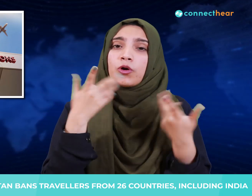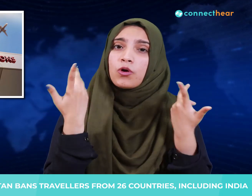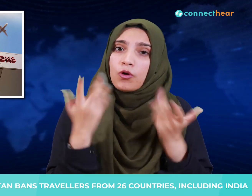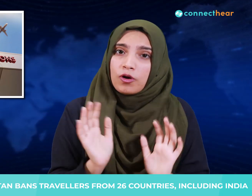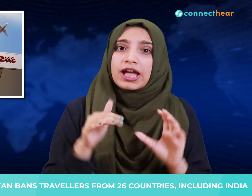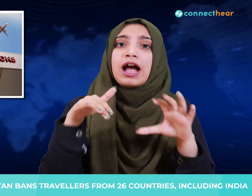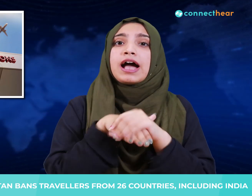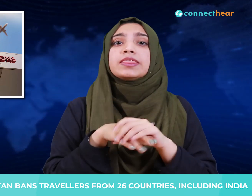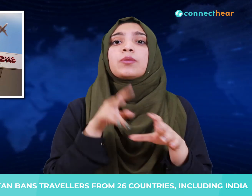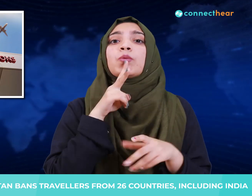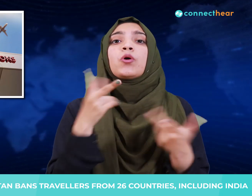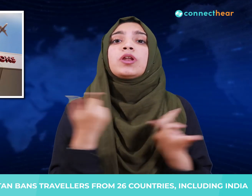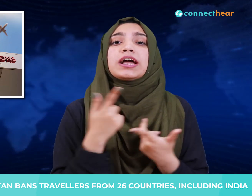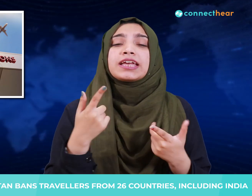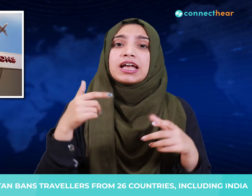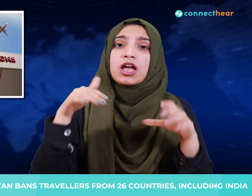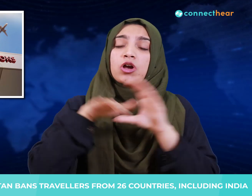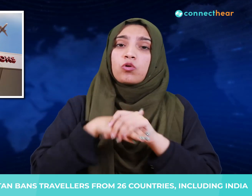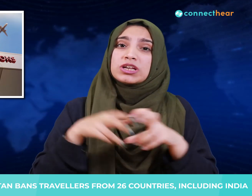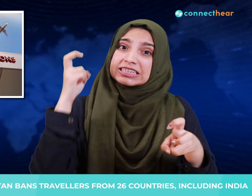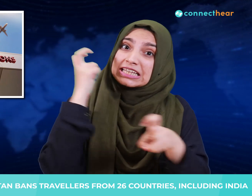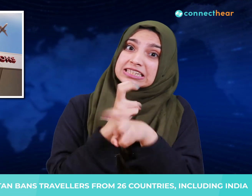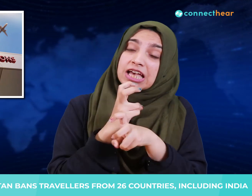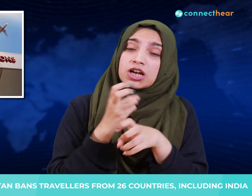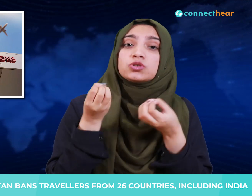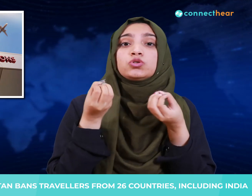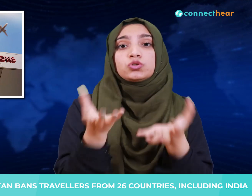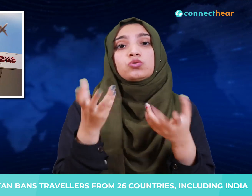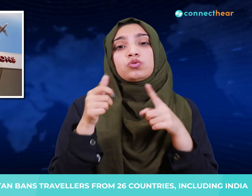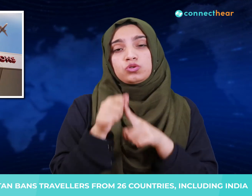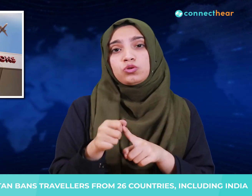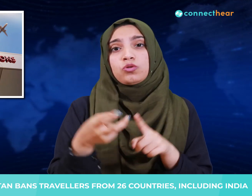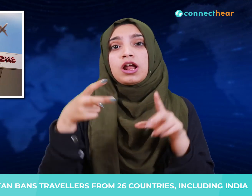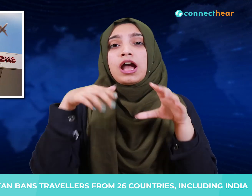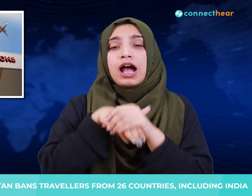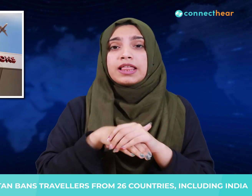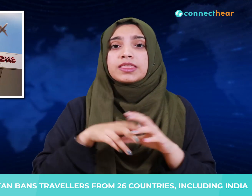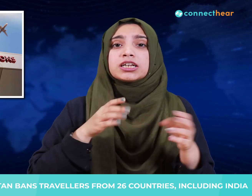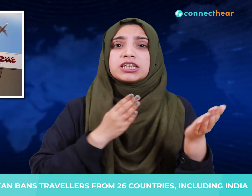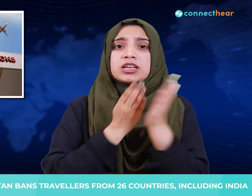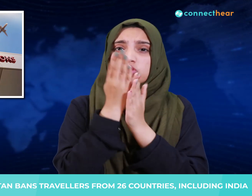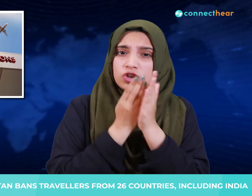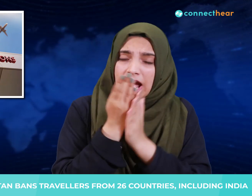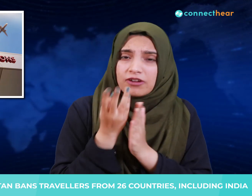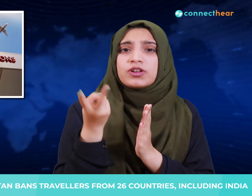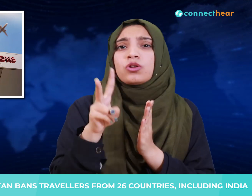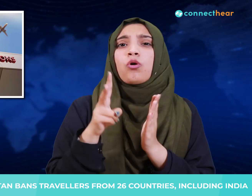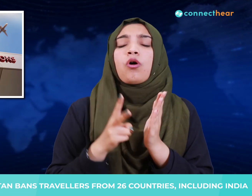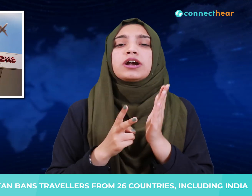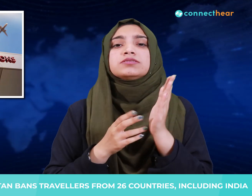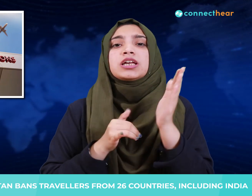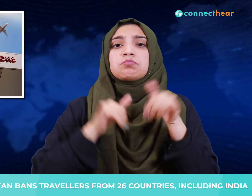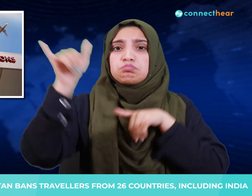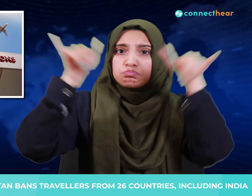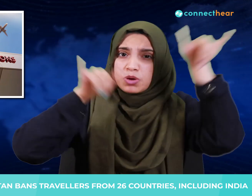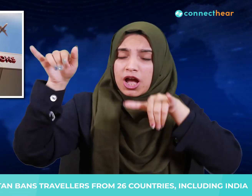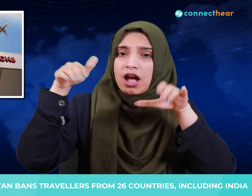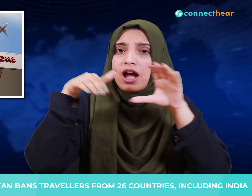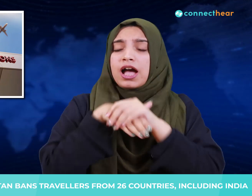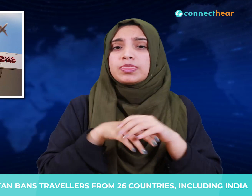strict restrictions on travelers from 26 countries, including India,